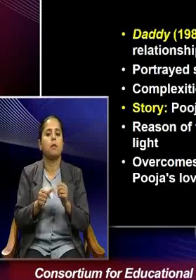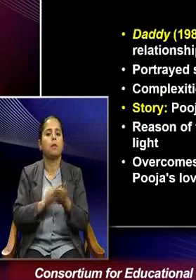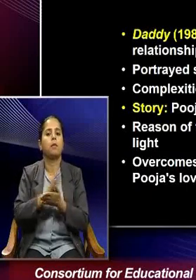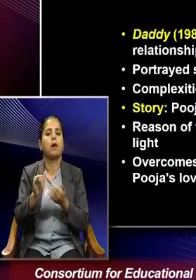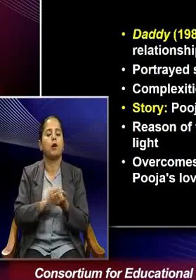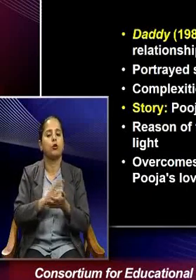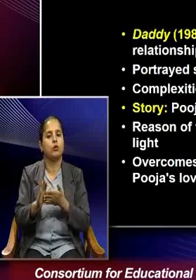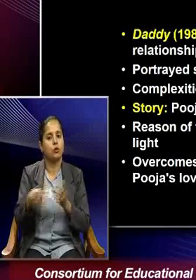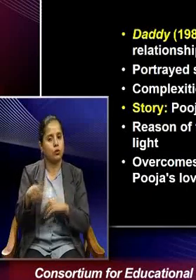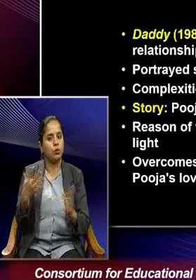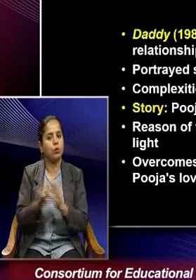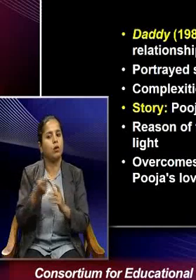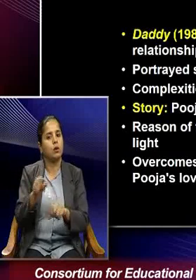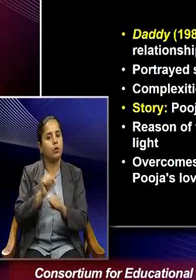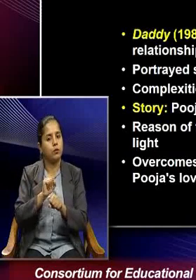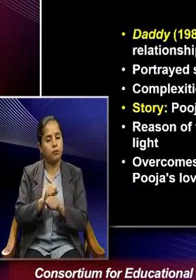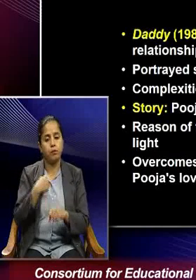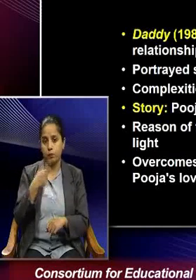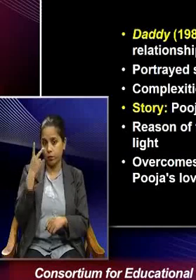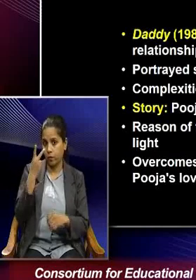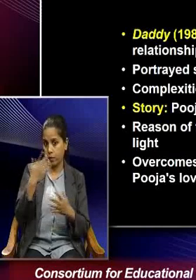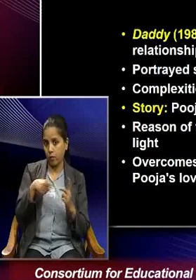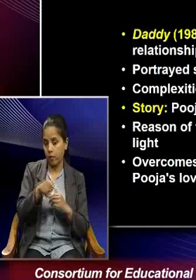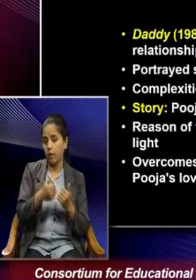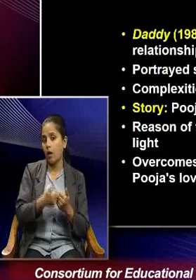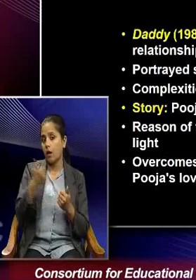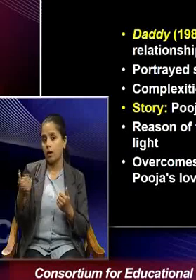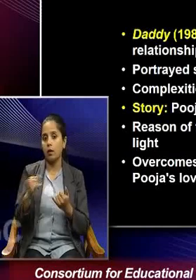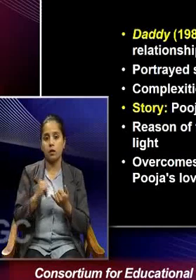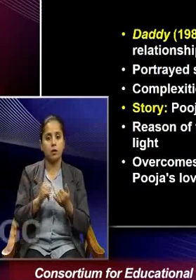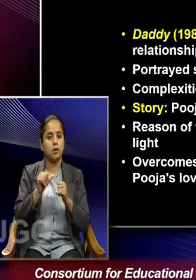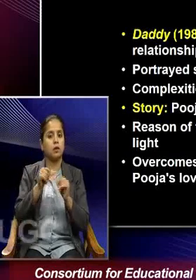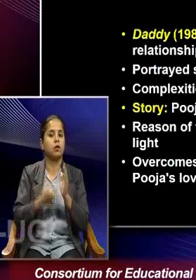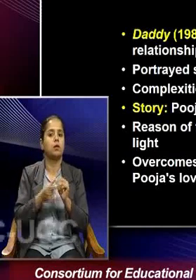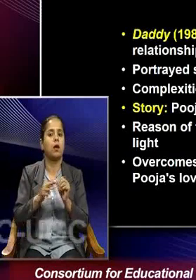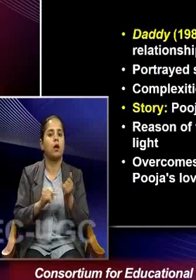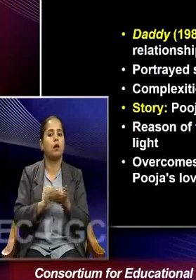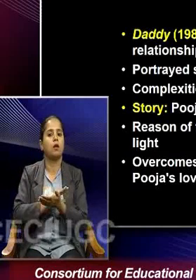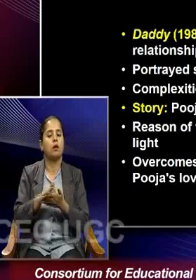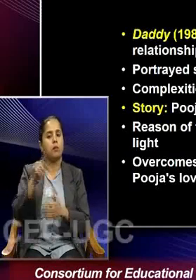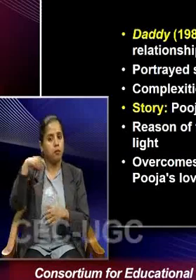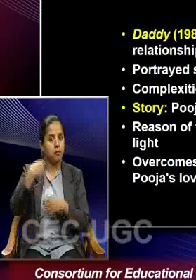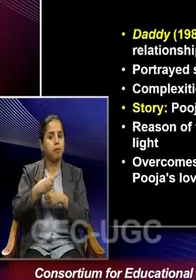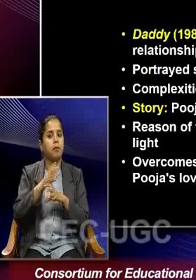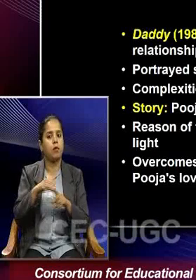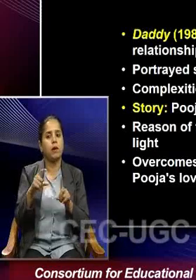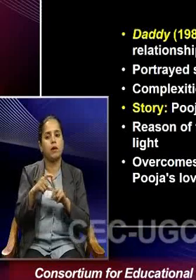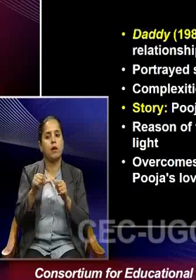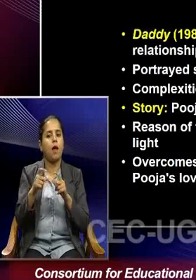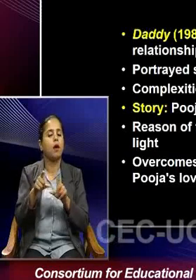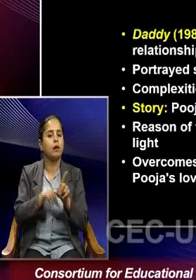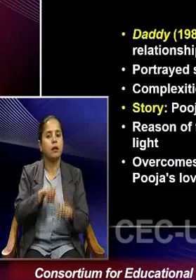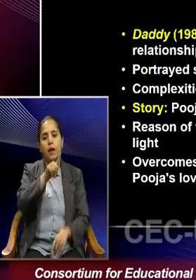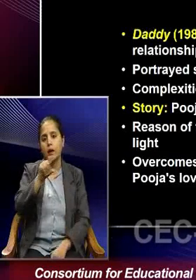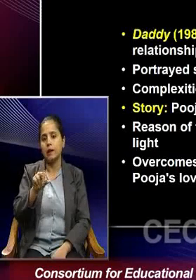we also have seen that apart from this film Saransh, he also made a film called Daddy in